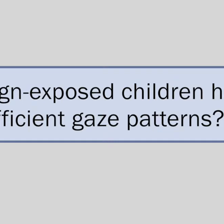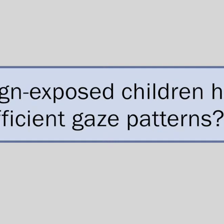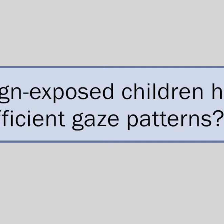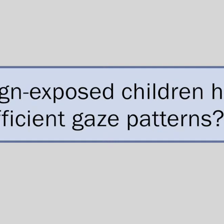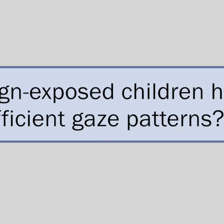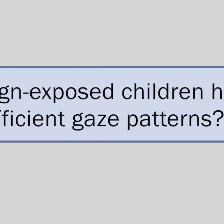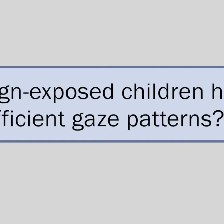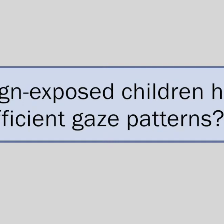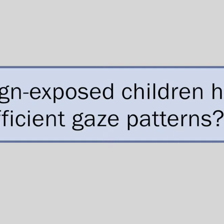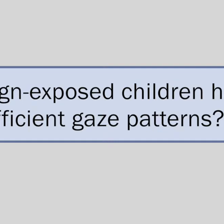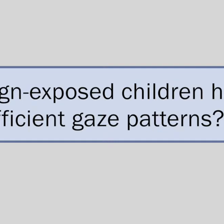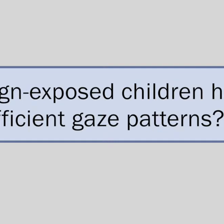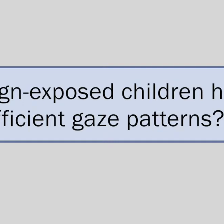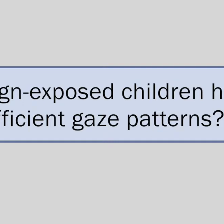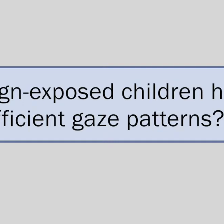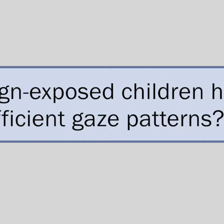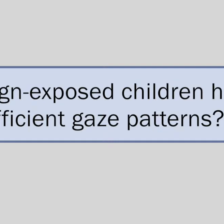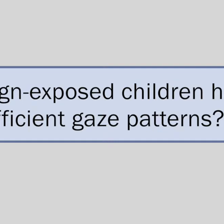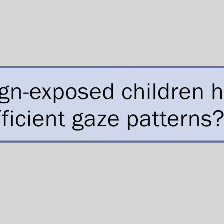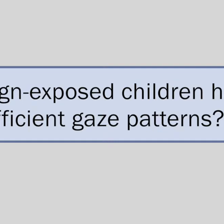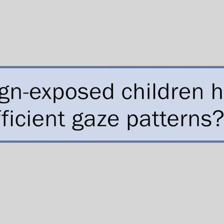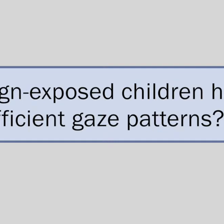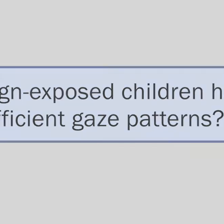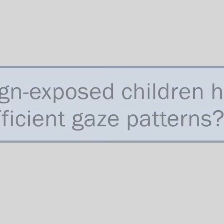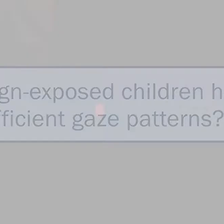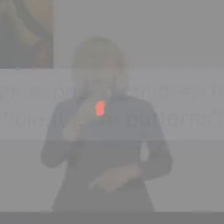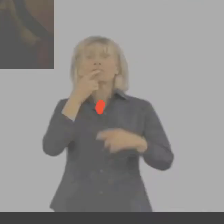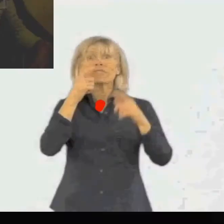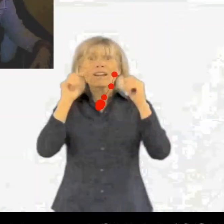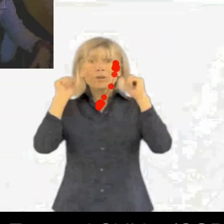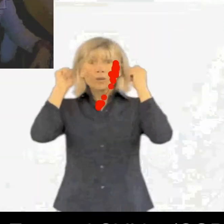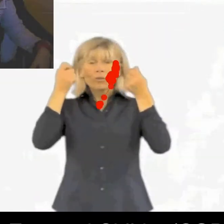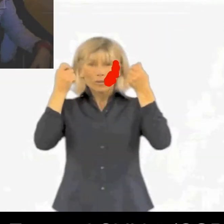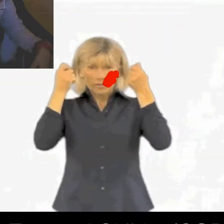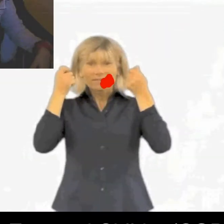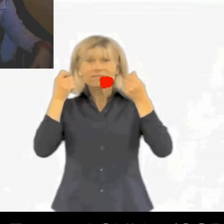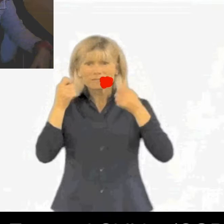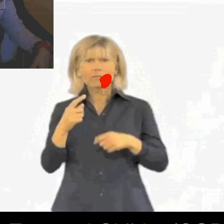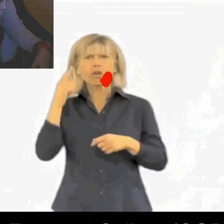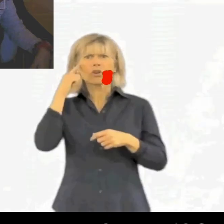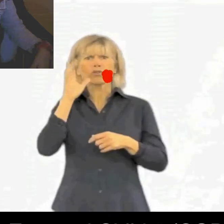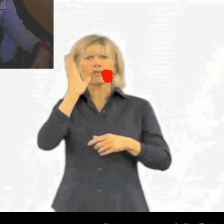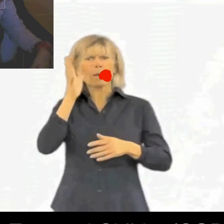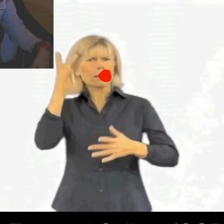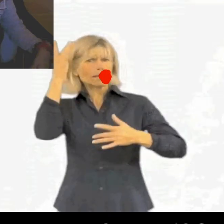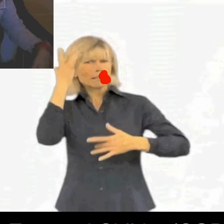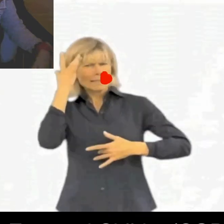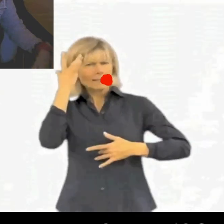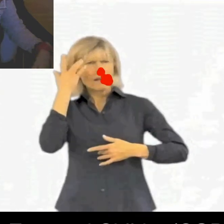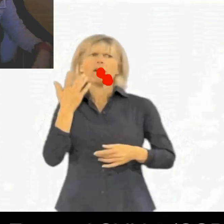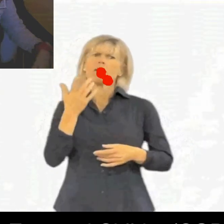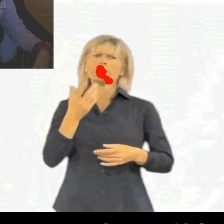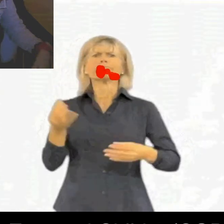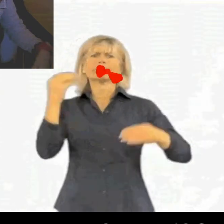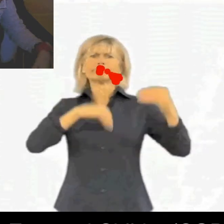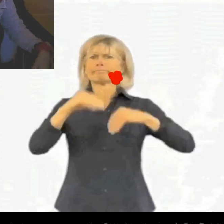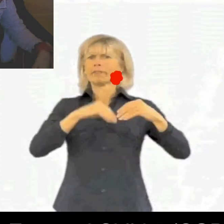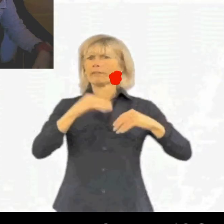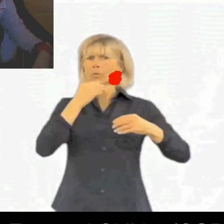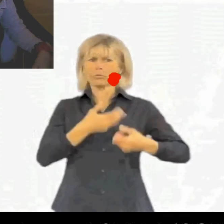in children who grew up exposed to sign language because they have two deaf parents who use sign language in the